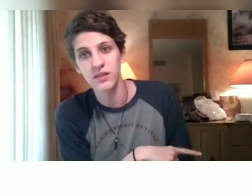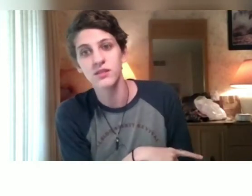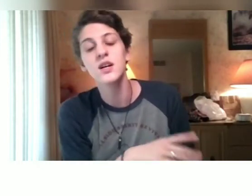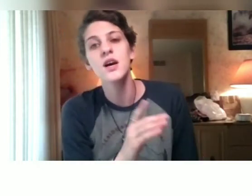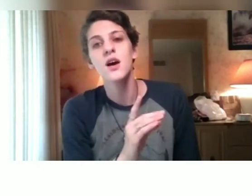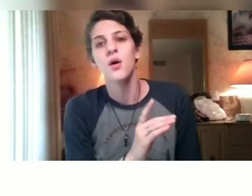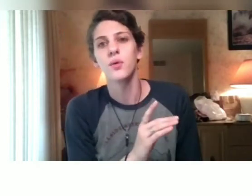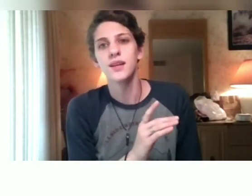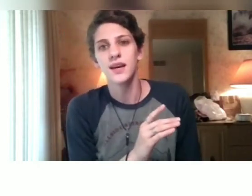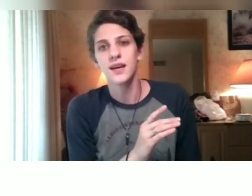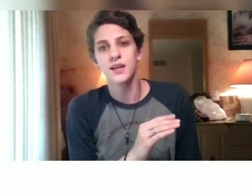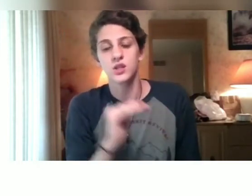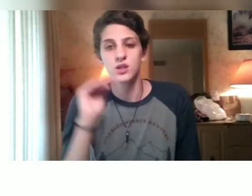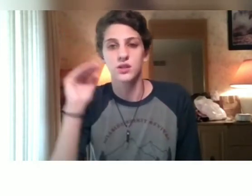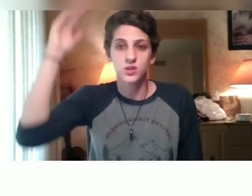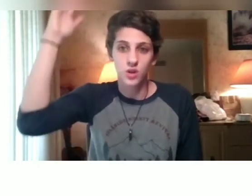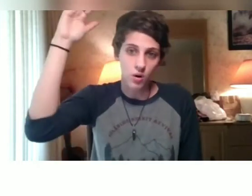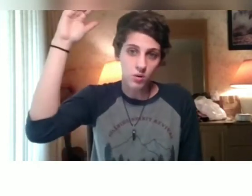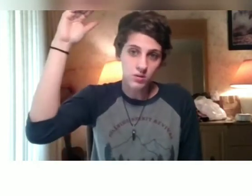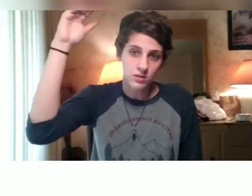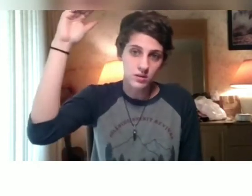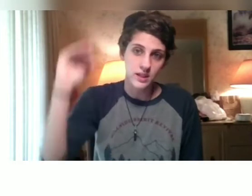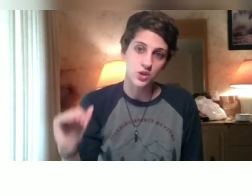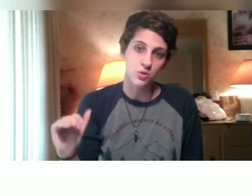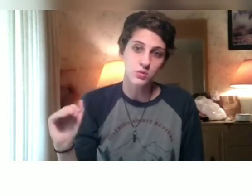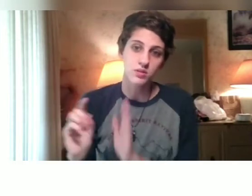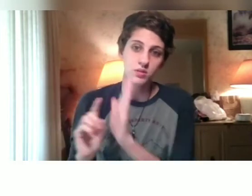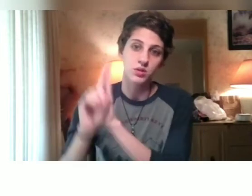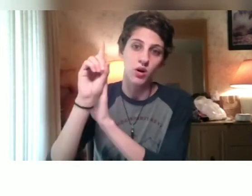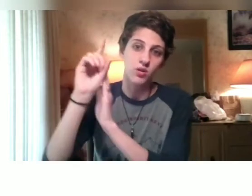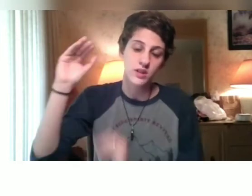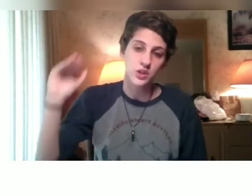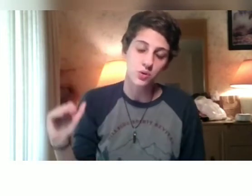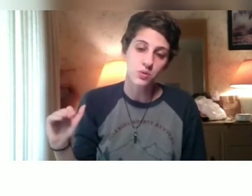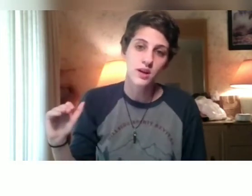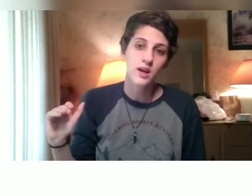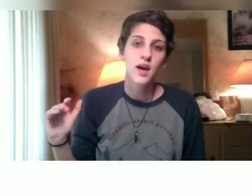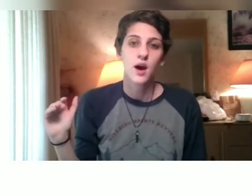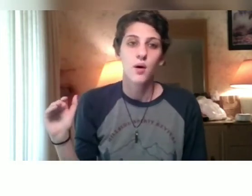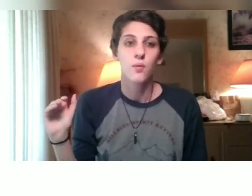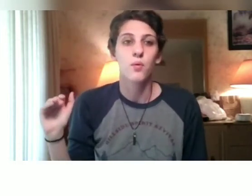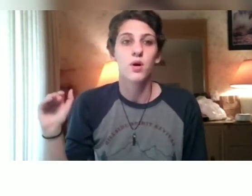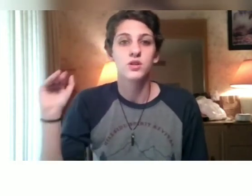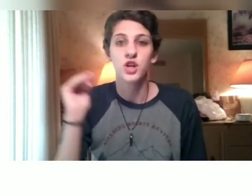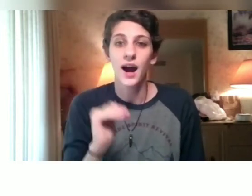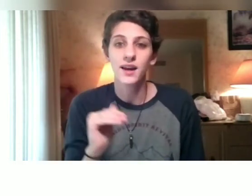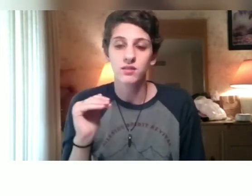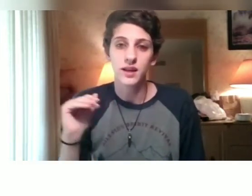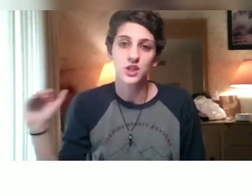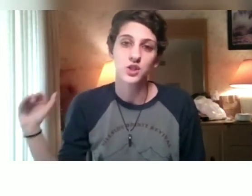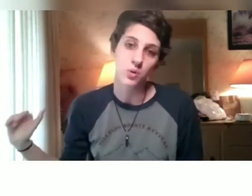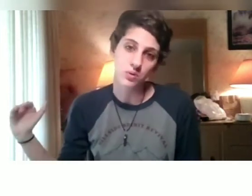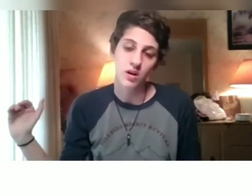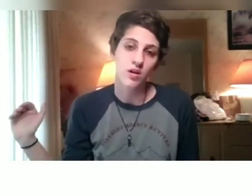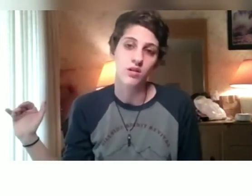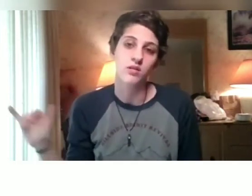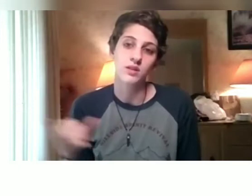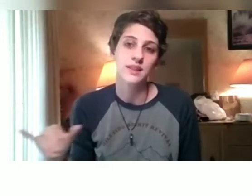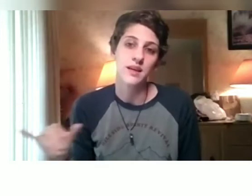lesson rather, we did tall and short, or tall and short. Well, child and